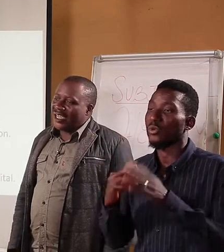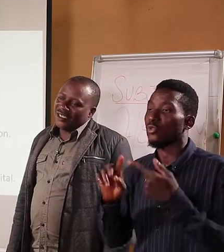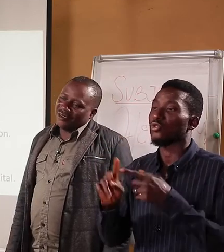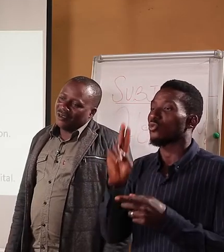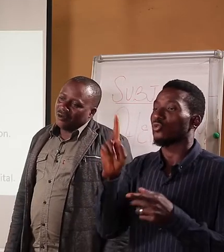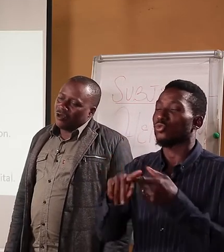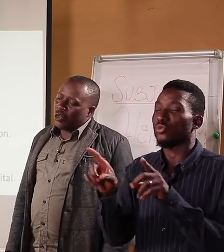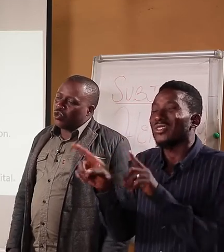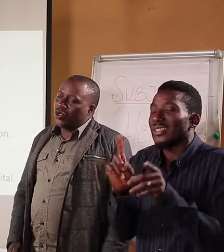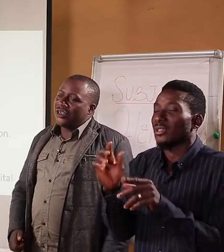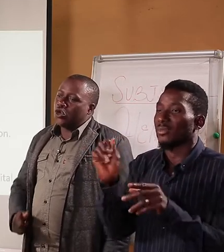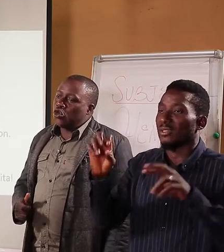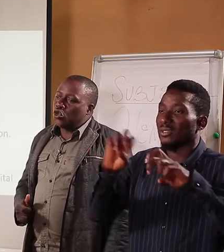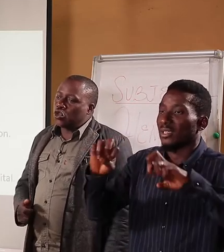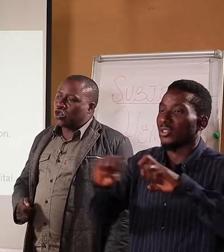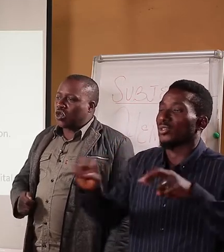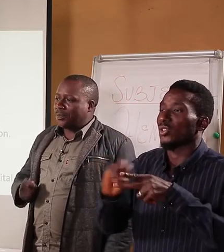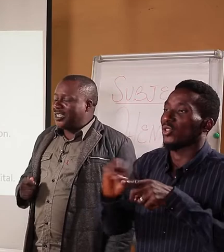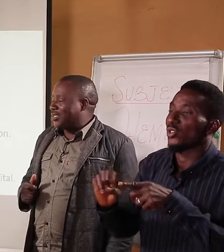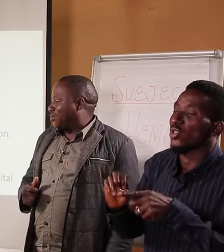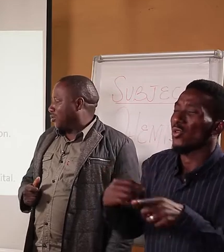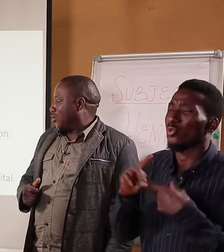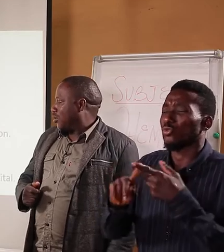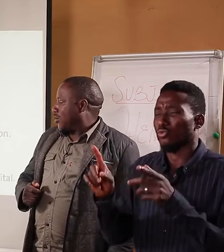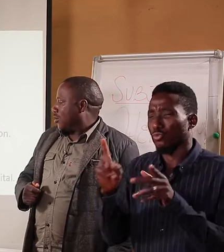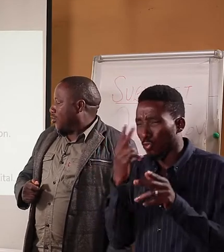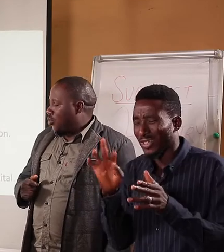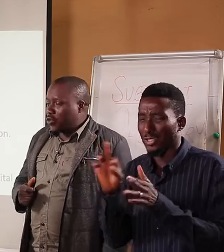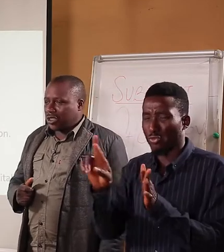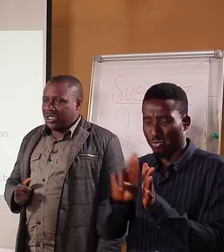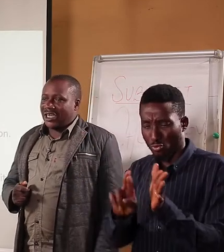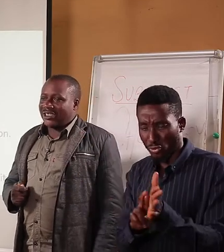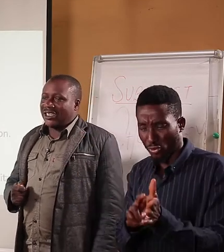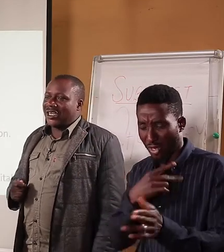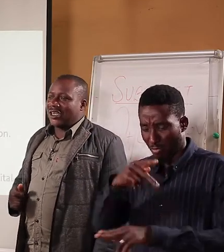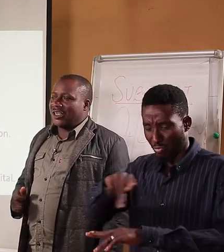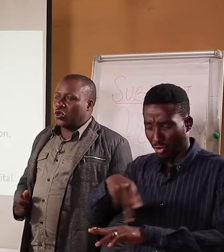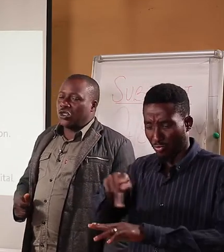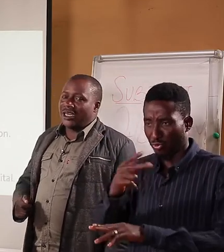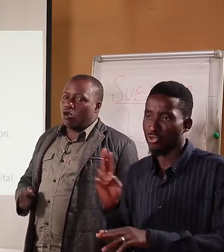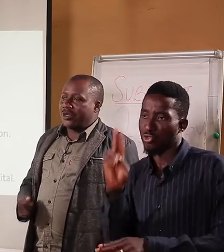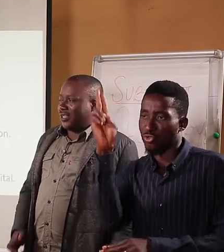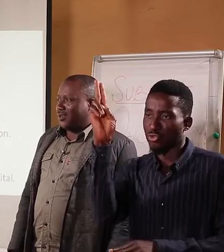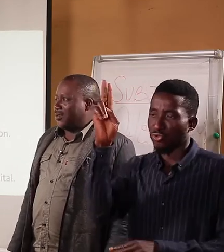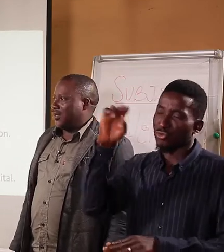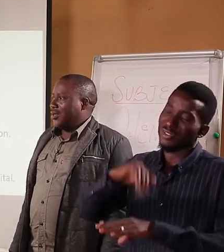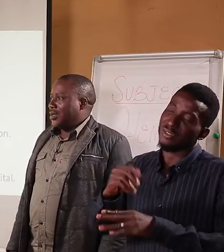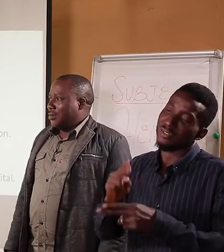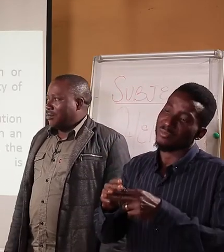then finally, we are going to look at the rules, principles used in assigning an electron in an